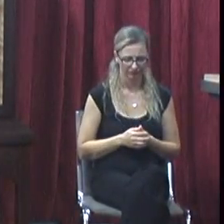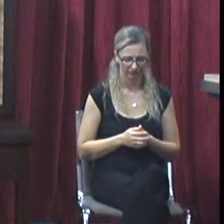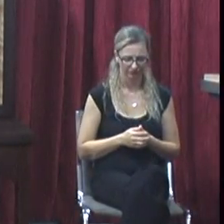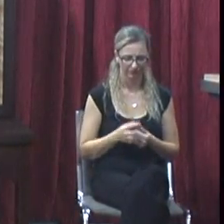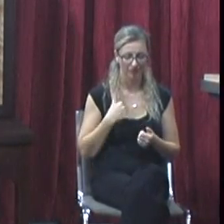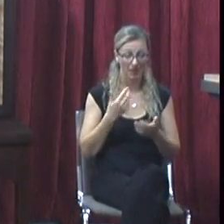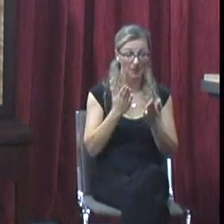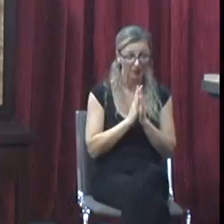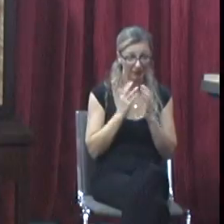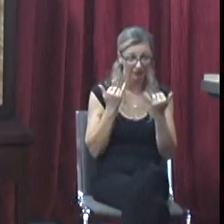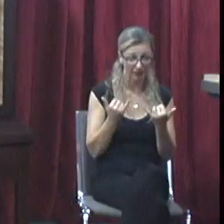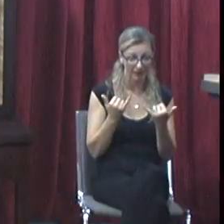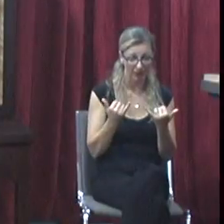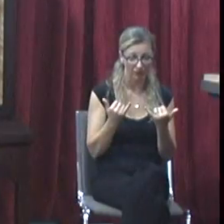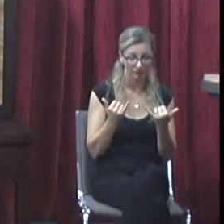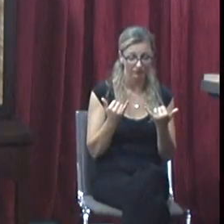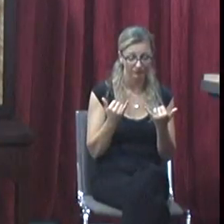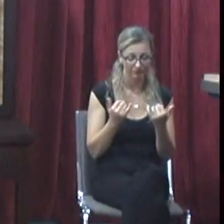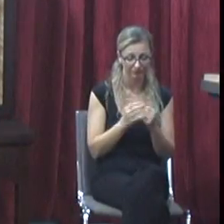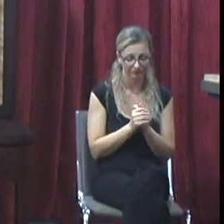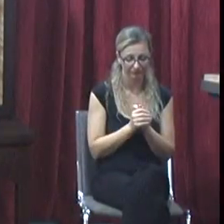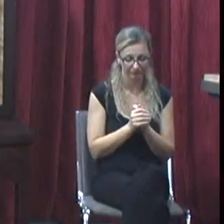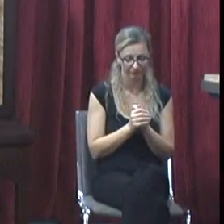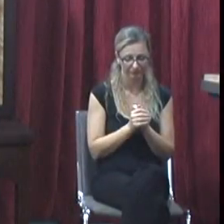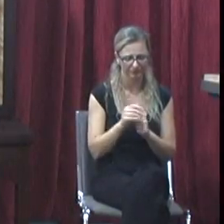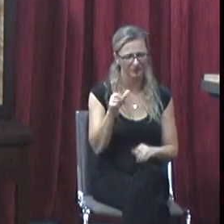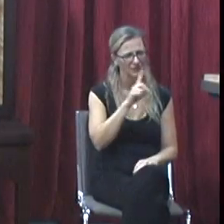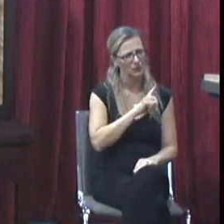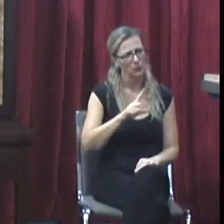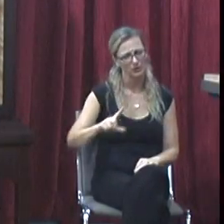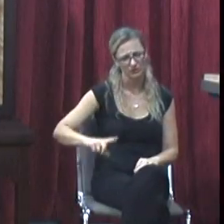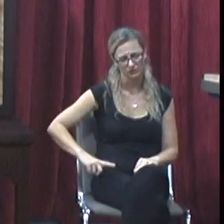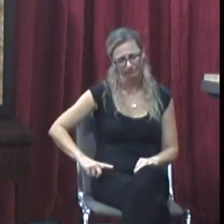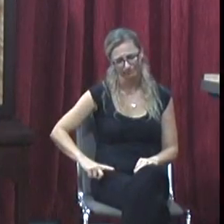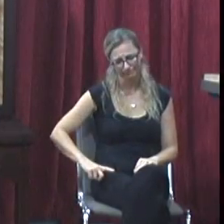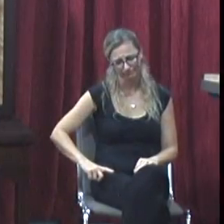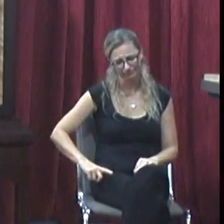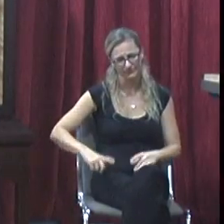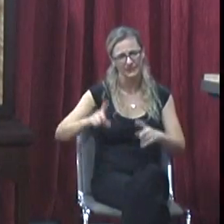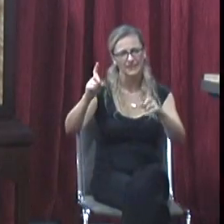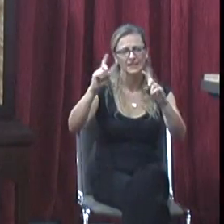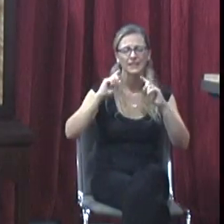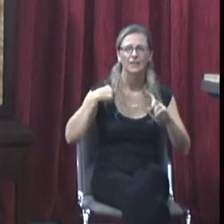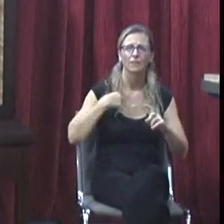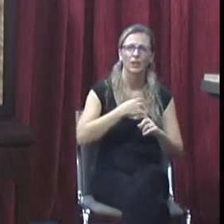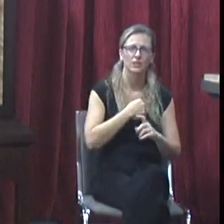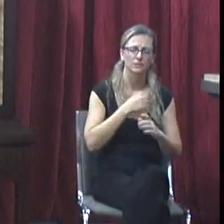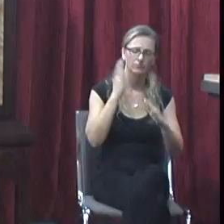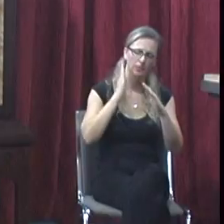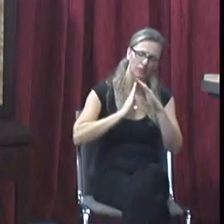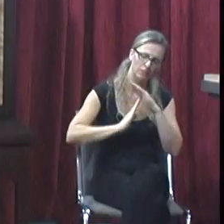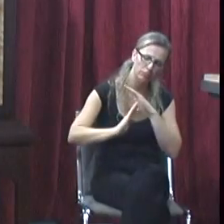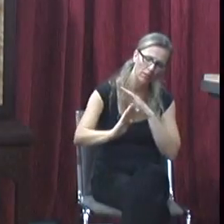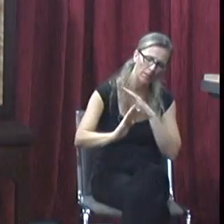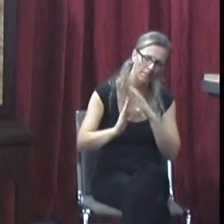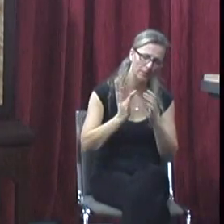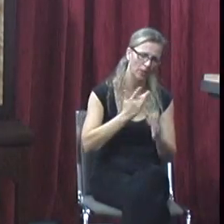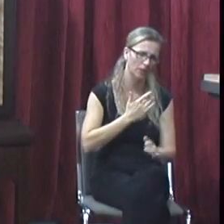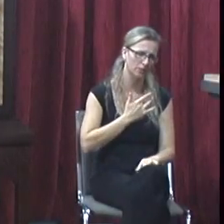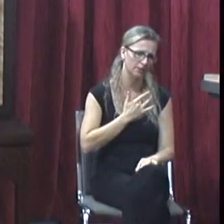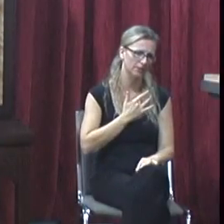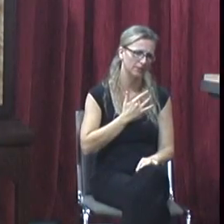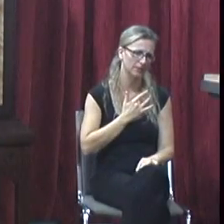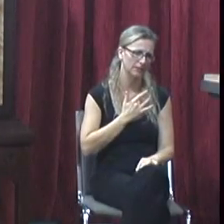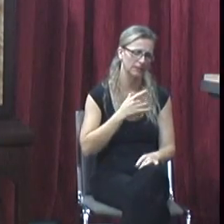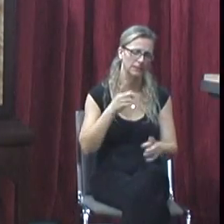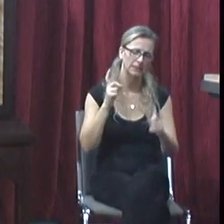And I pray right now, if you can just agree with me, Lord, give us contrite hearts. Give